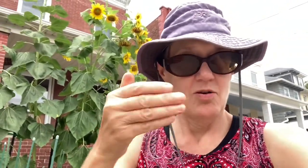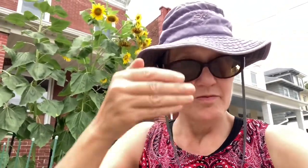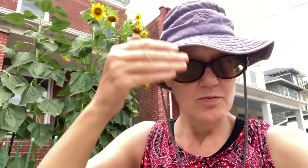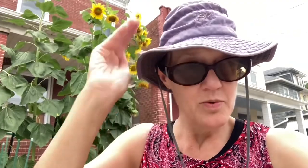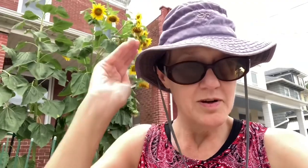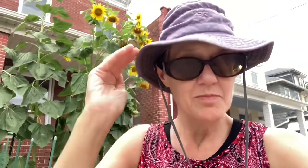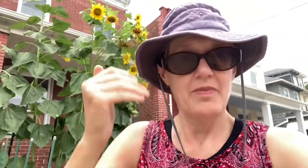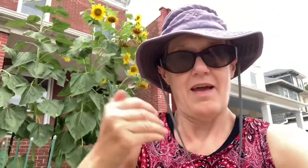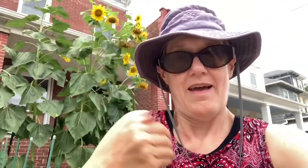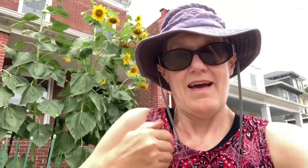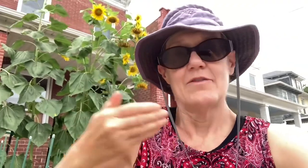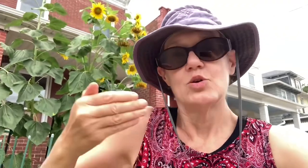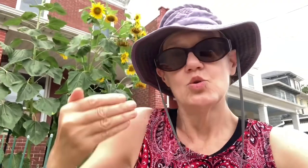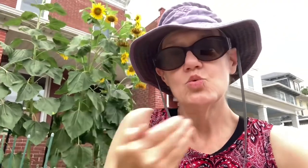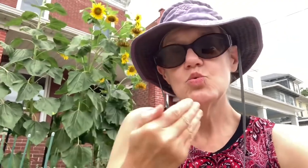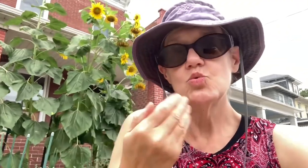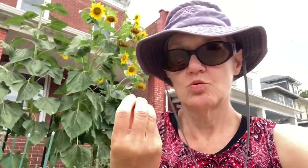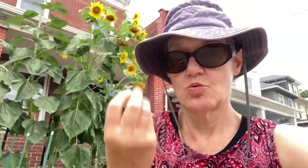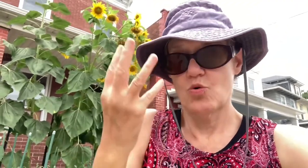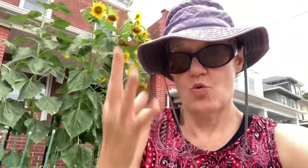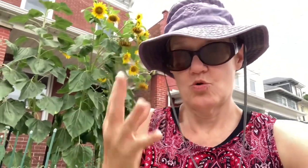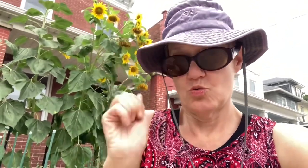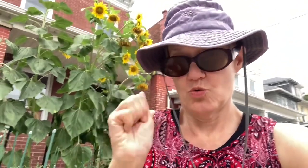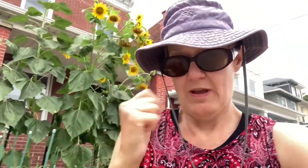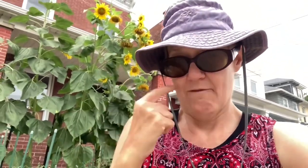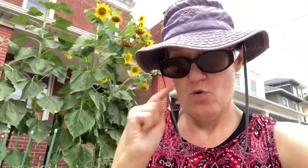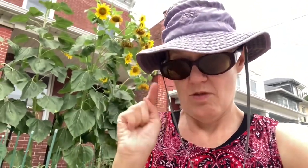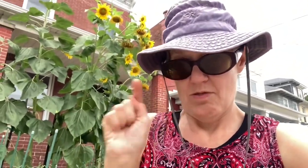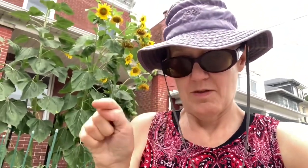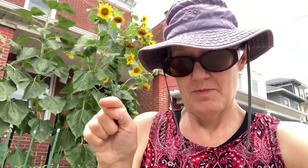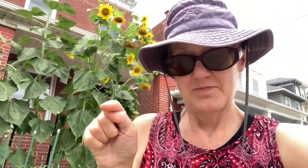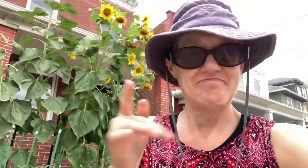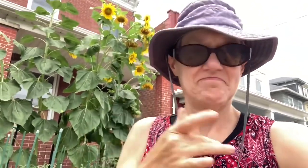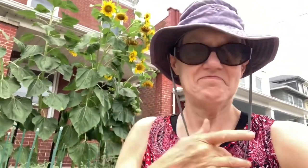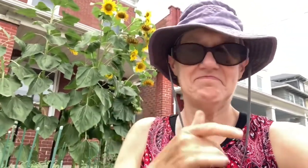ones, were overwhelmed with orders and have been using new growers.